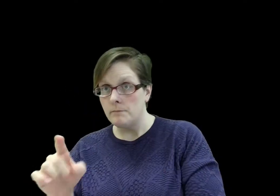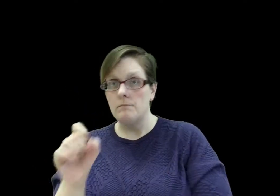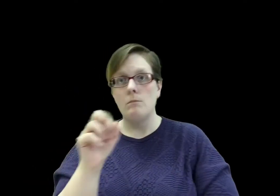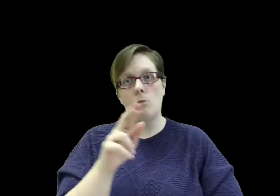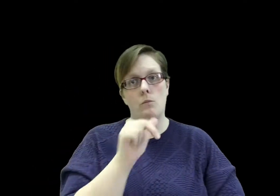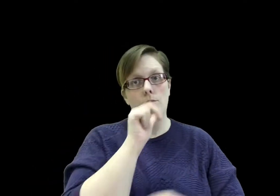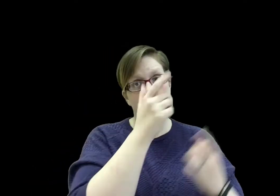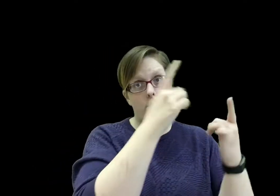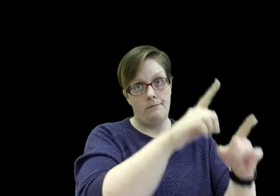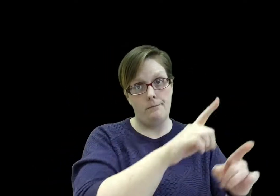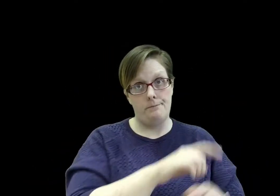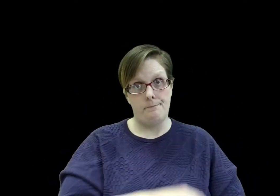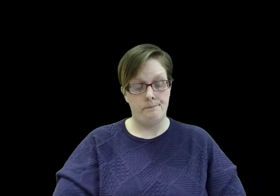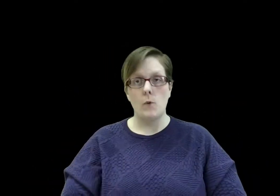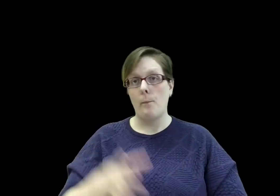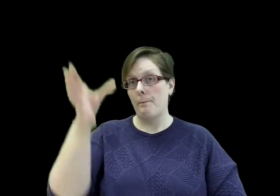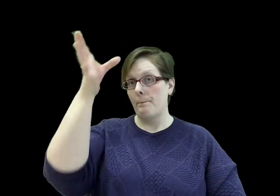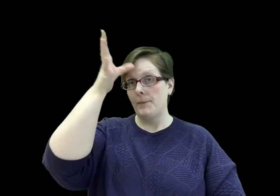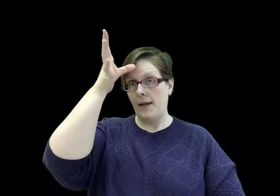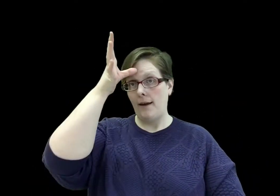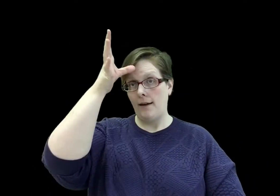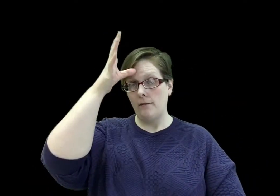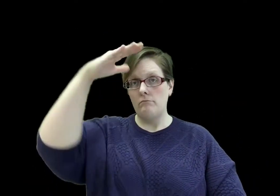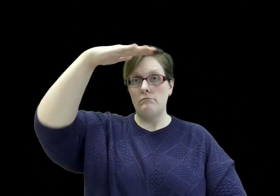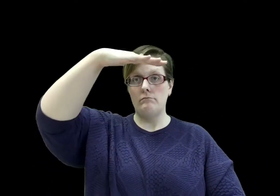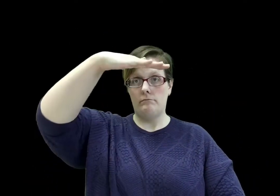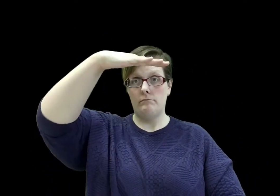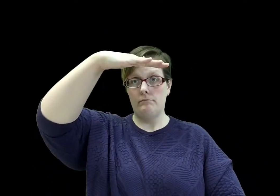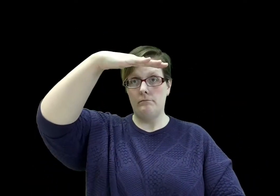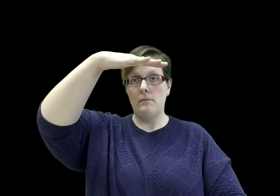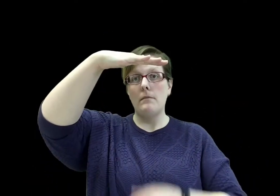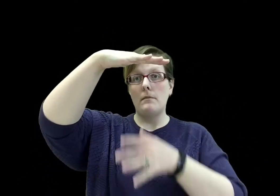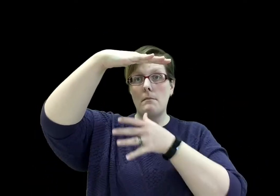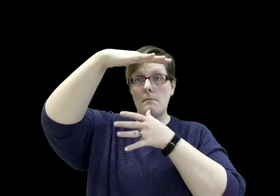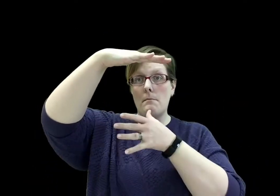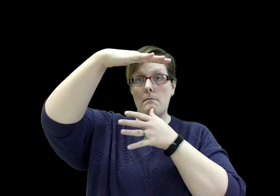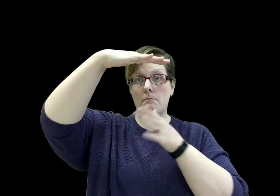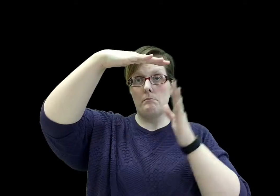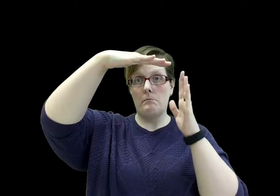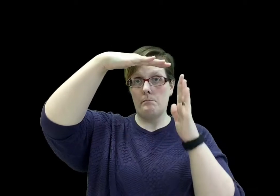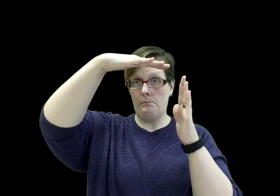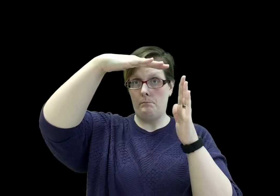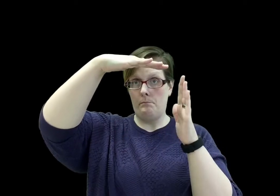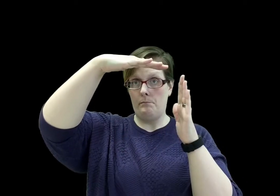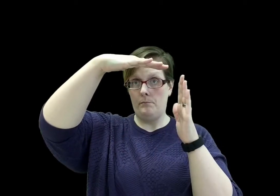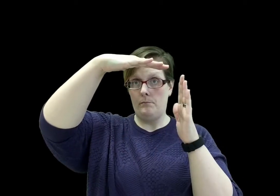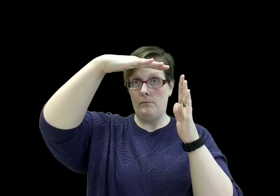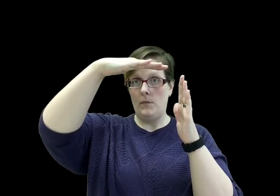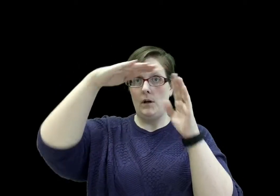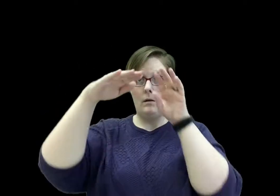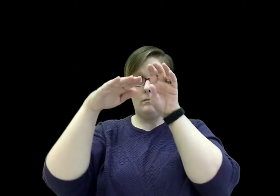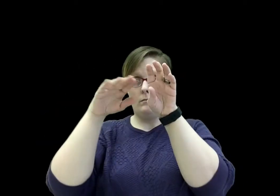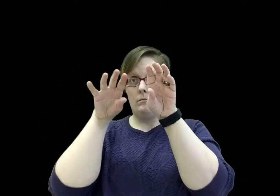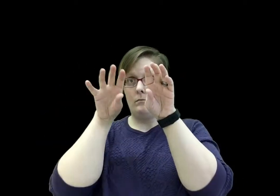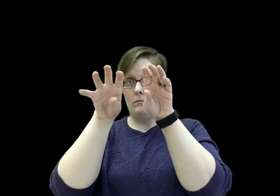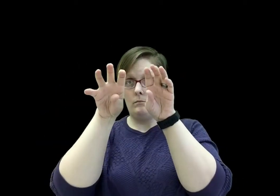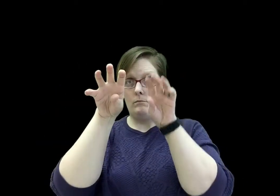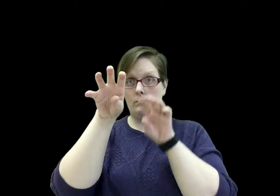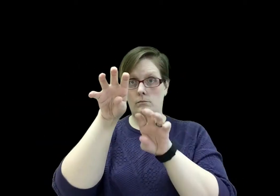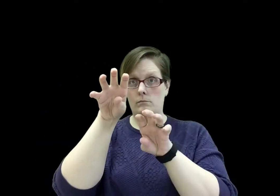percentage of what will happen for each option. The one parent is on the top, the other is on